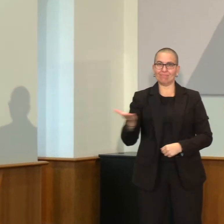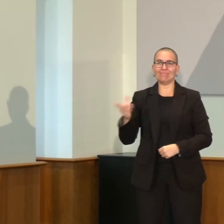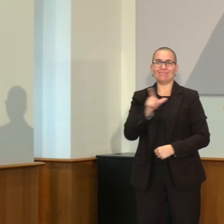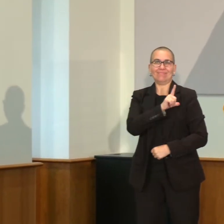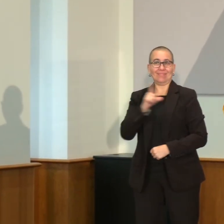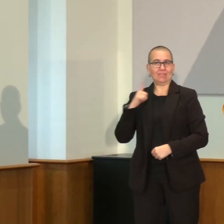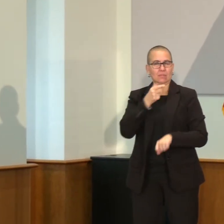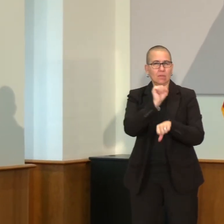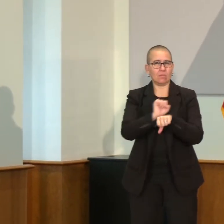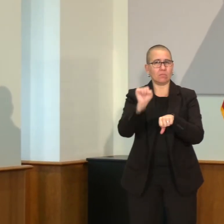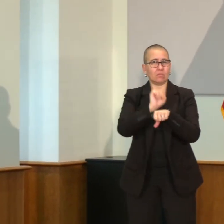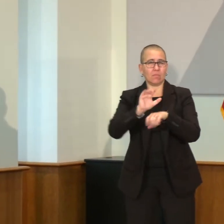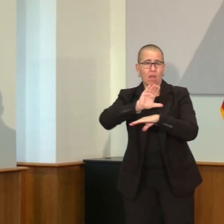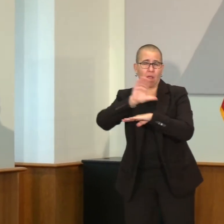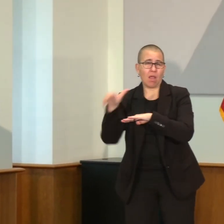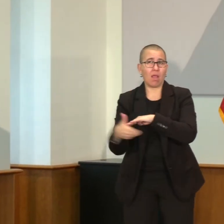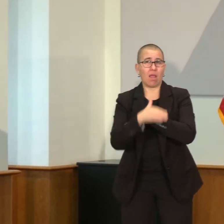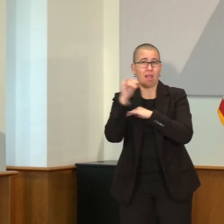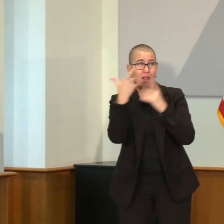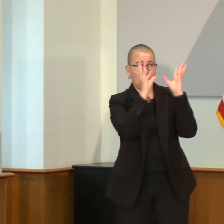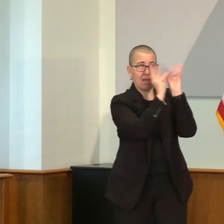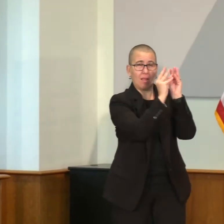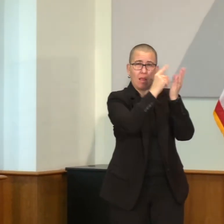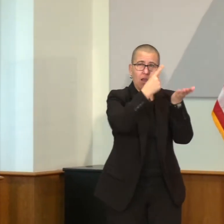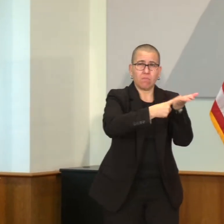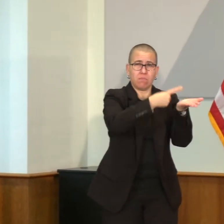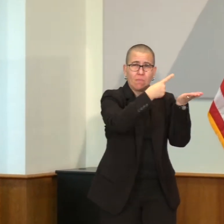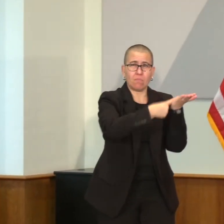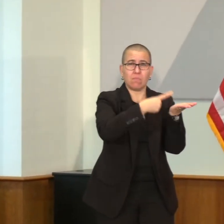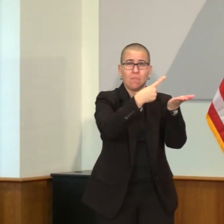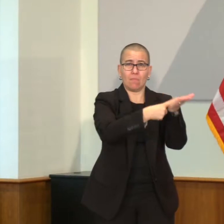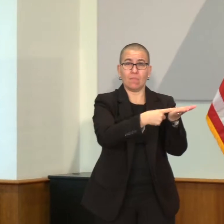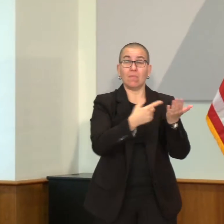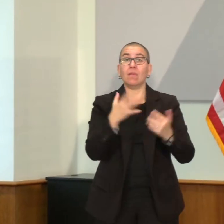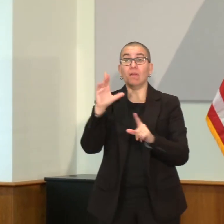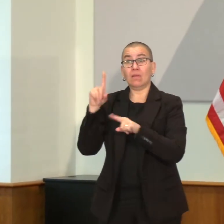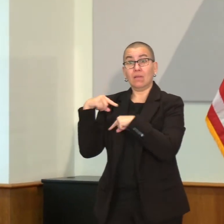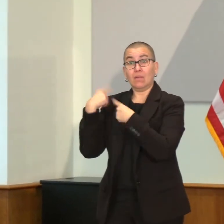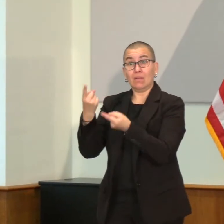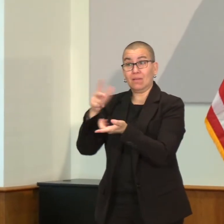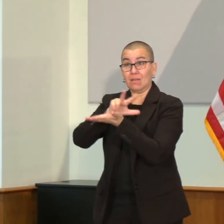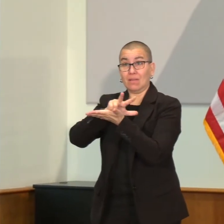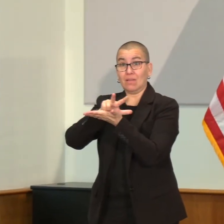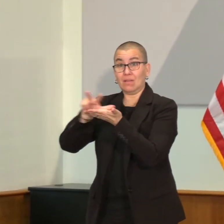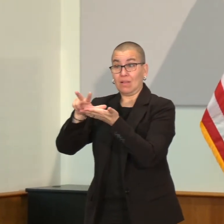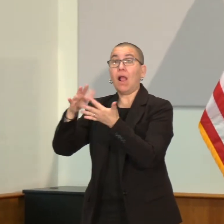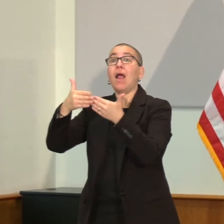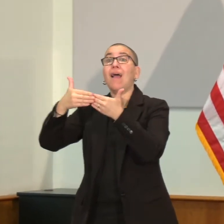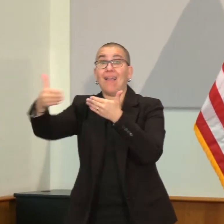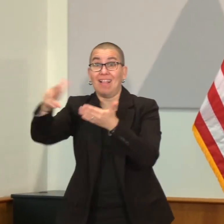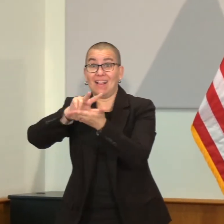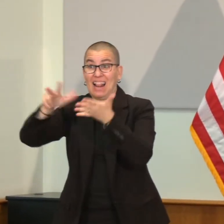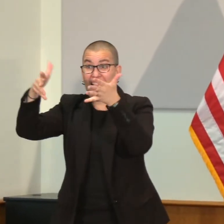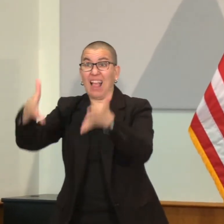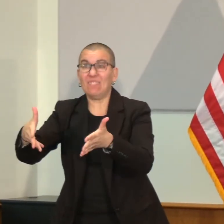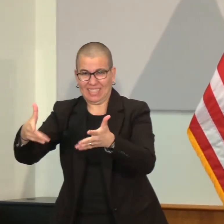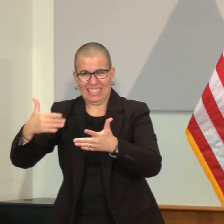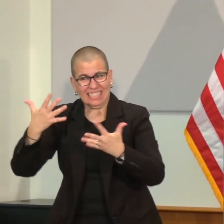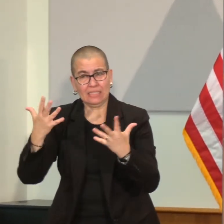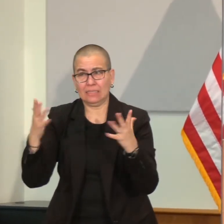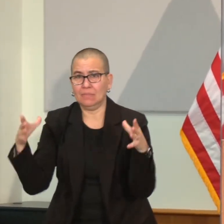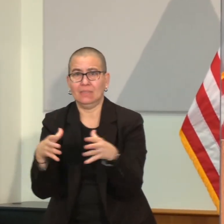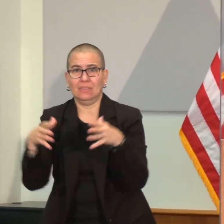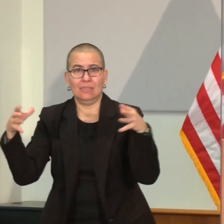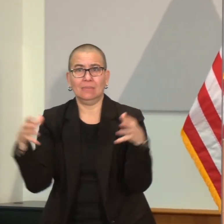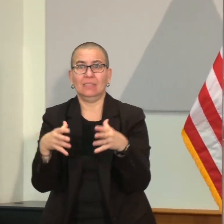now moving inside 3 weeks of work to be done at the legislature. They're doing their work, but they're here